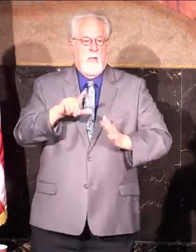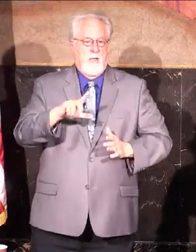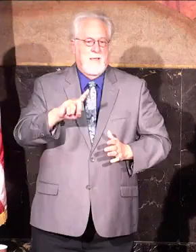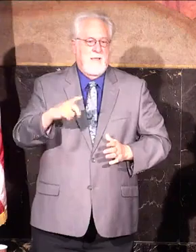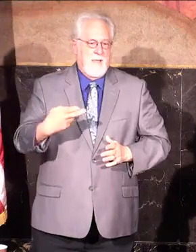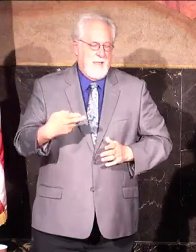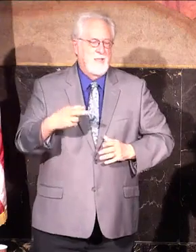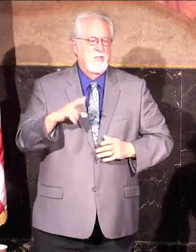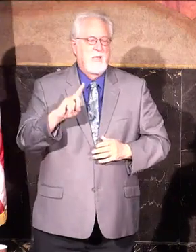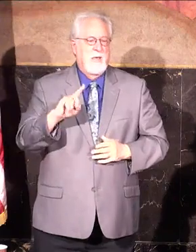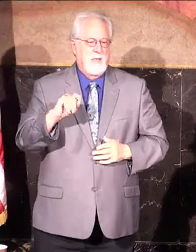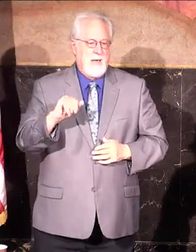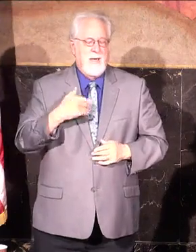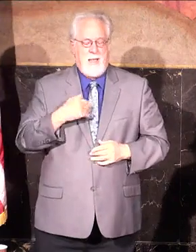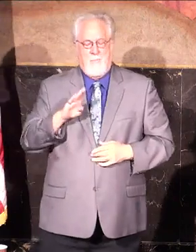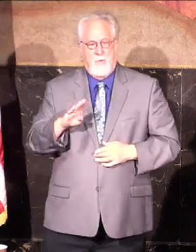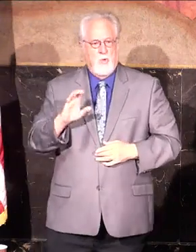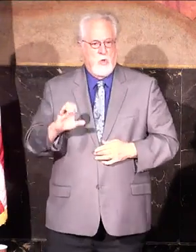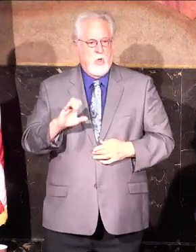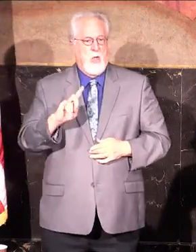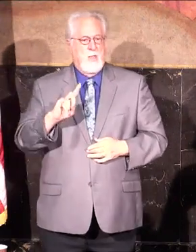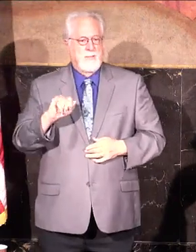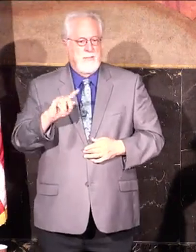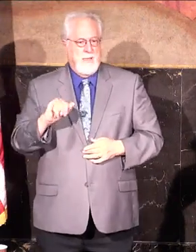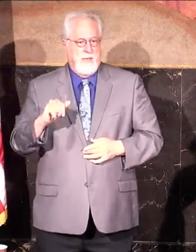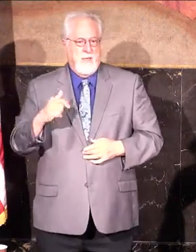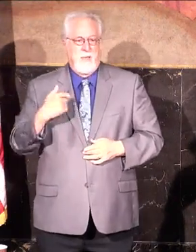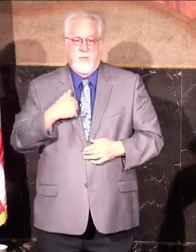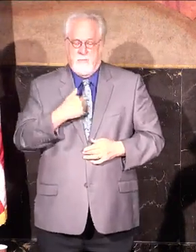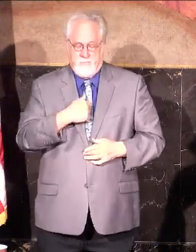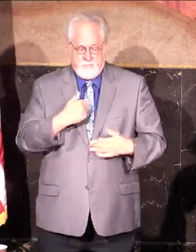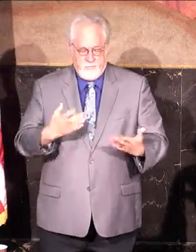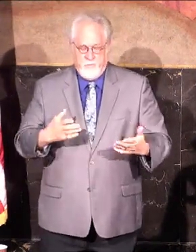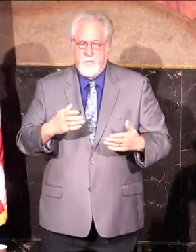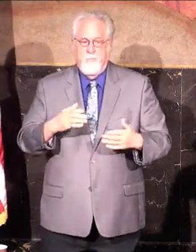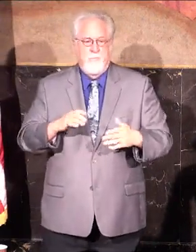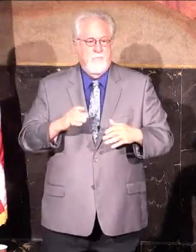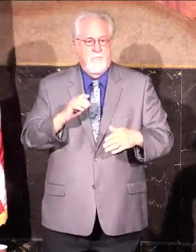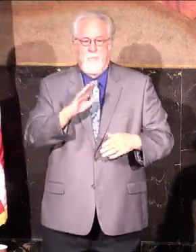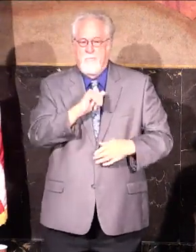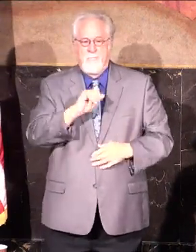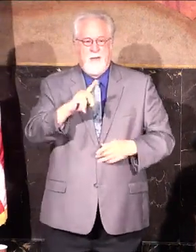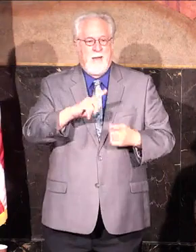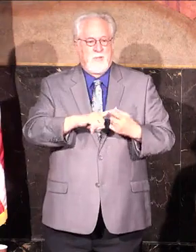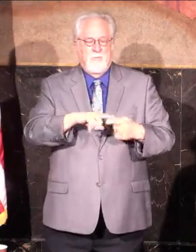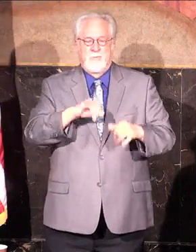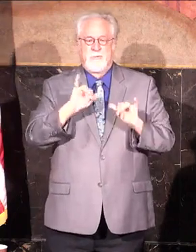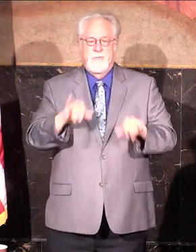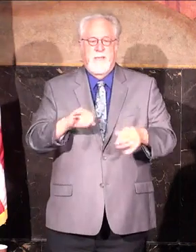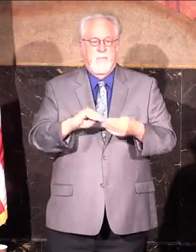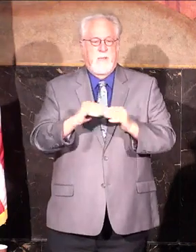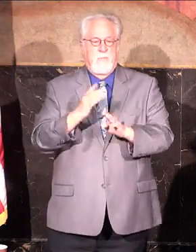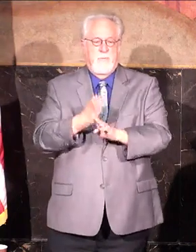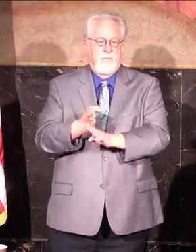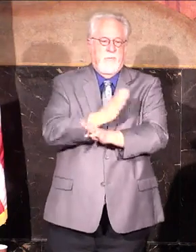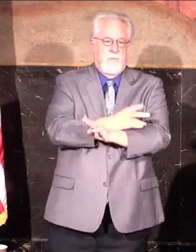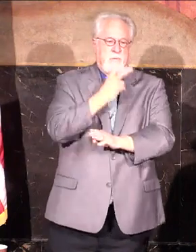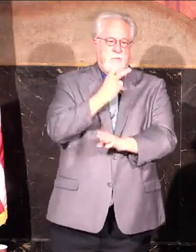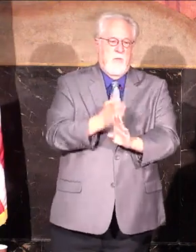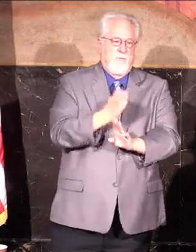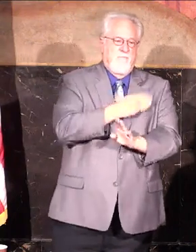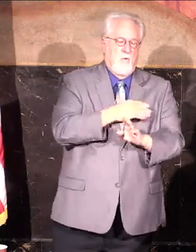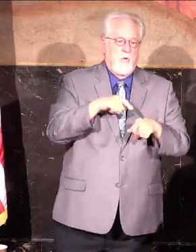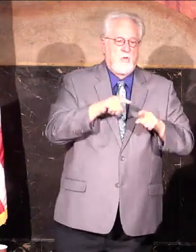that's also shown in Blue Cross data. So in fact, we are back up to the number of inpatient admissions that we were seeing at the peak. And